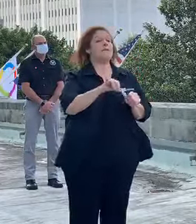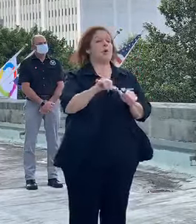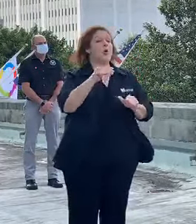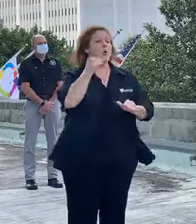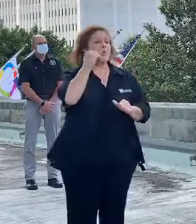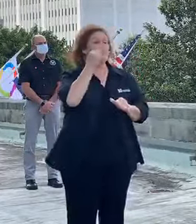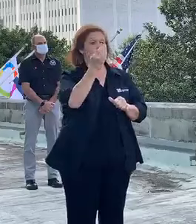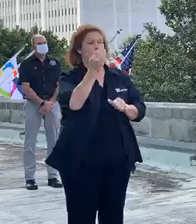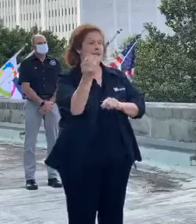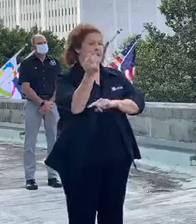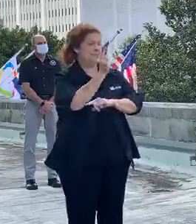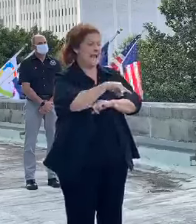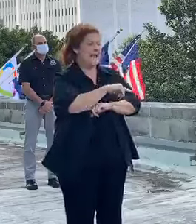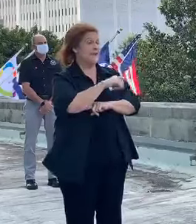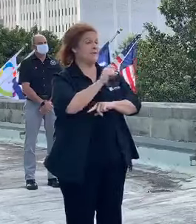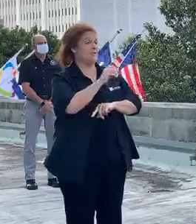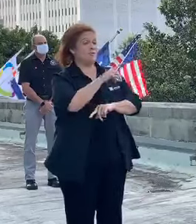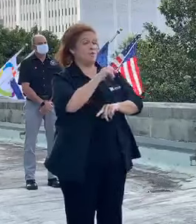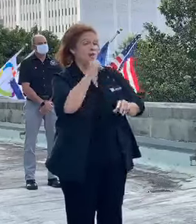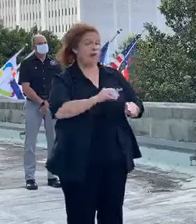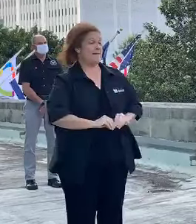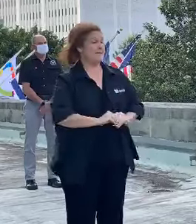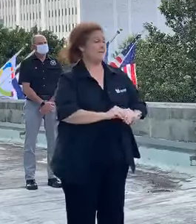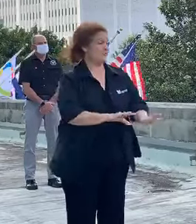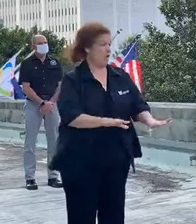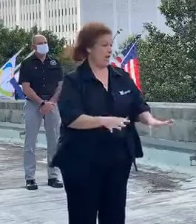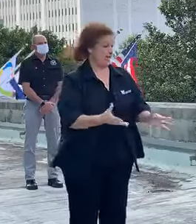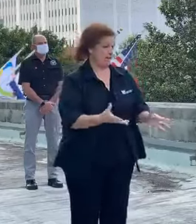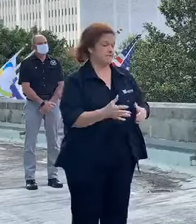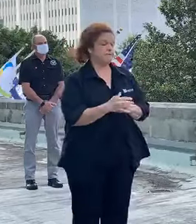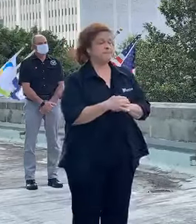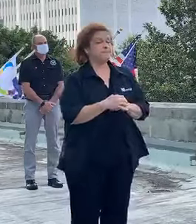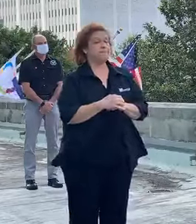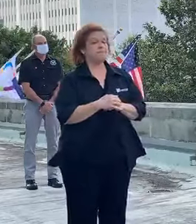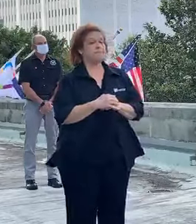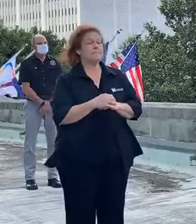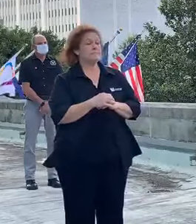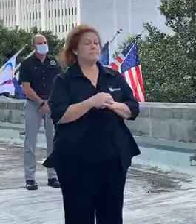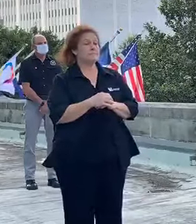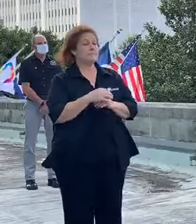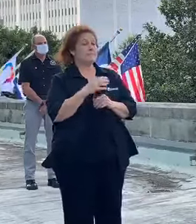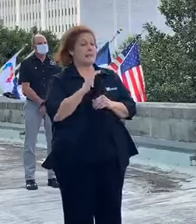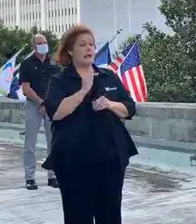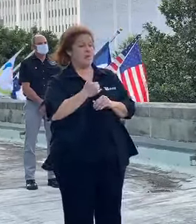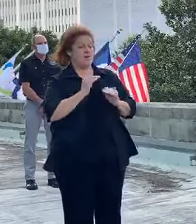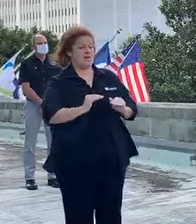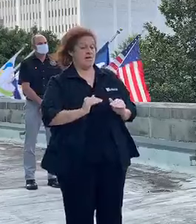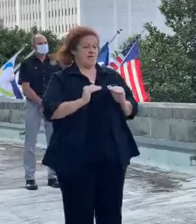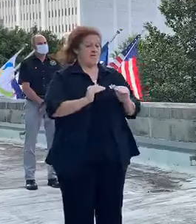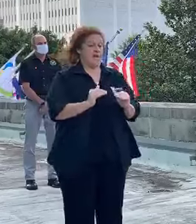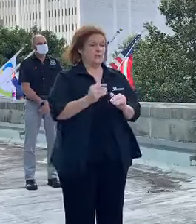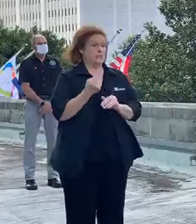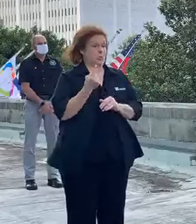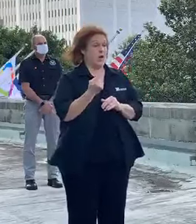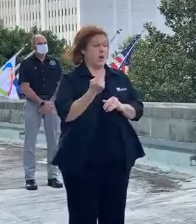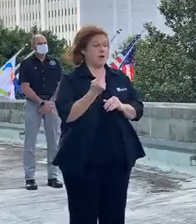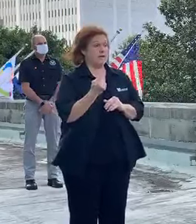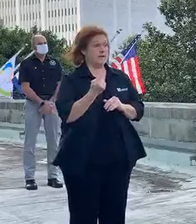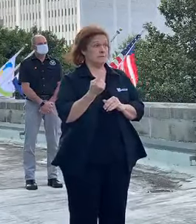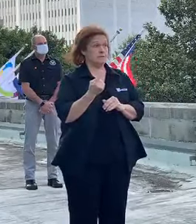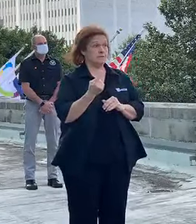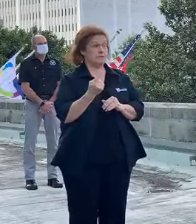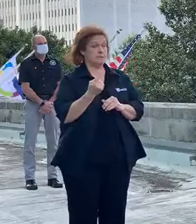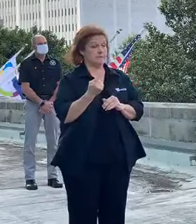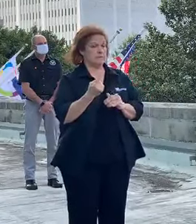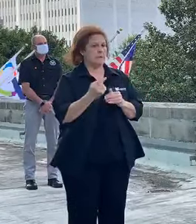again, to limit the spread. And so as you just heard, and as you'll hear more, our phase 1 plan is very closely